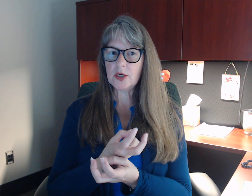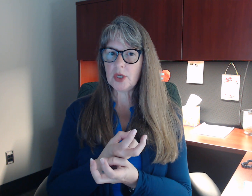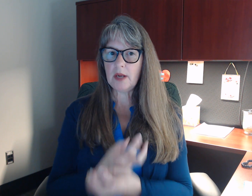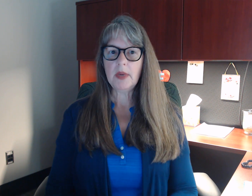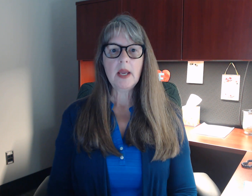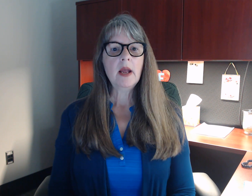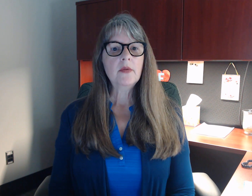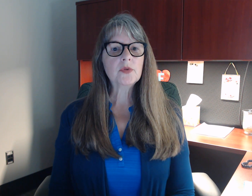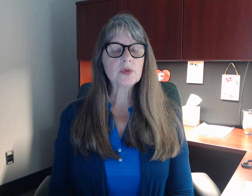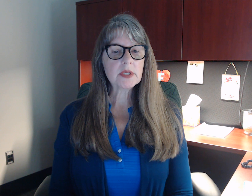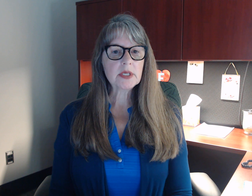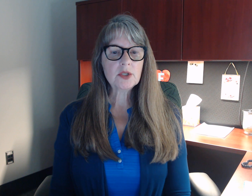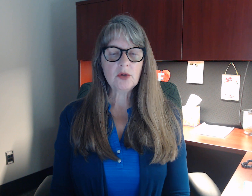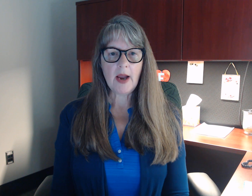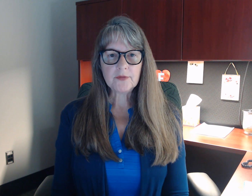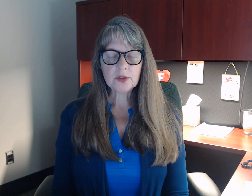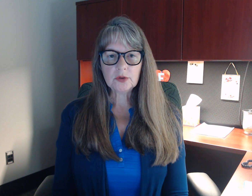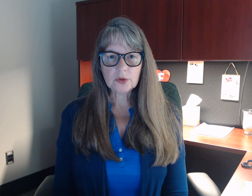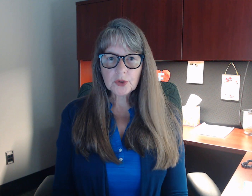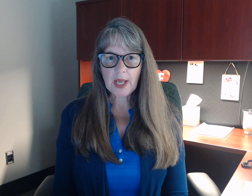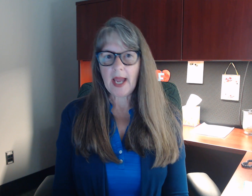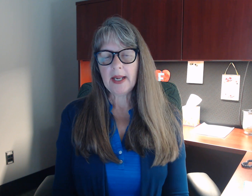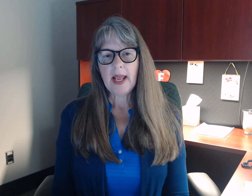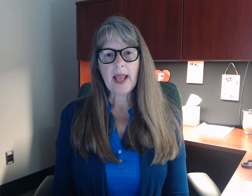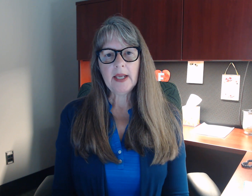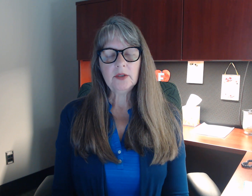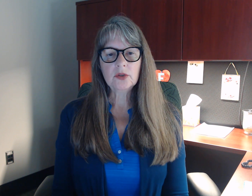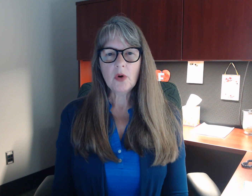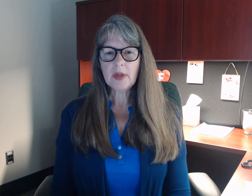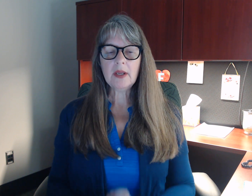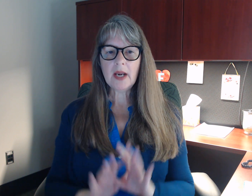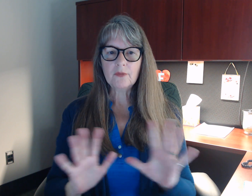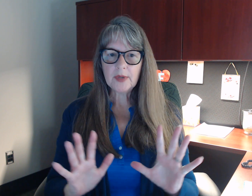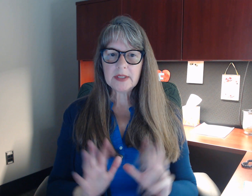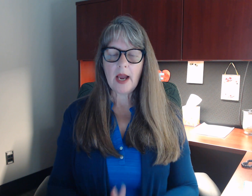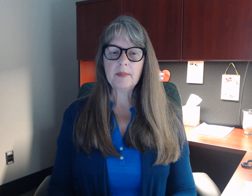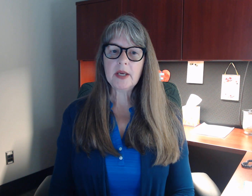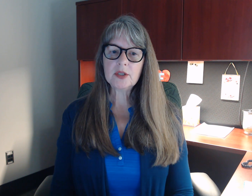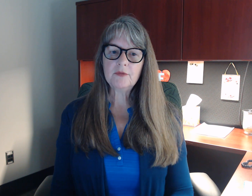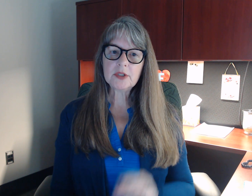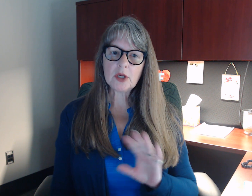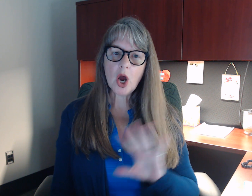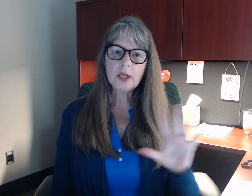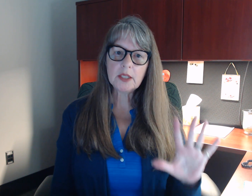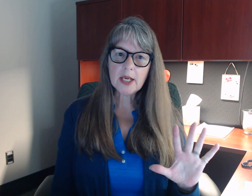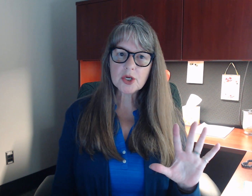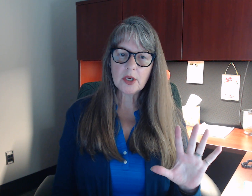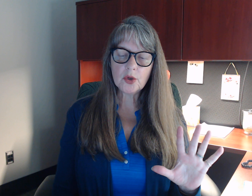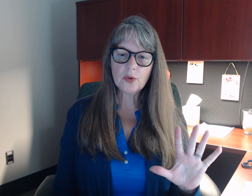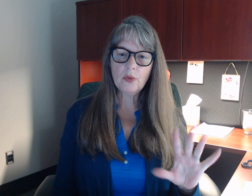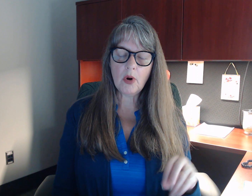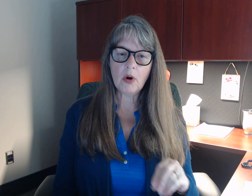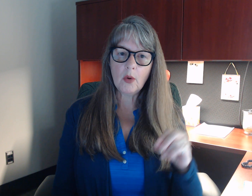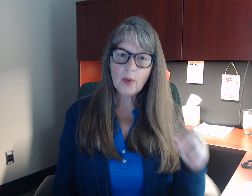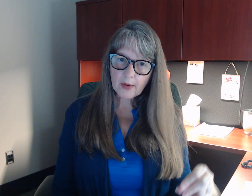shape. Those are the things that you have to look at. And don't get kind of freaked out, because if it's a connotation that you are aware